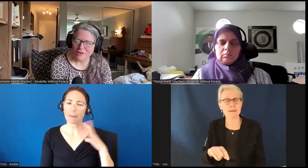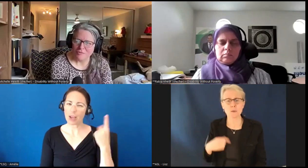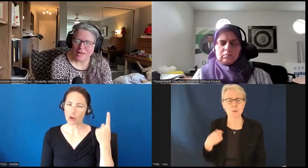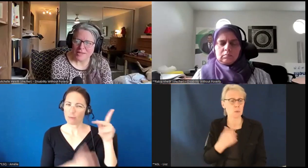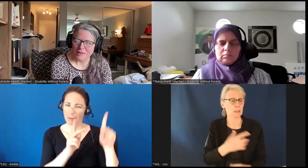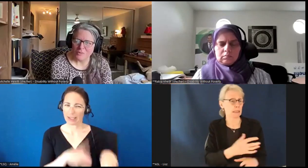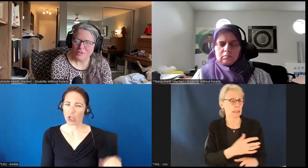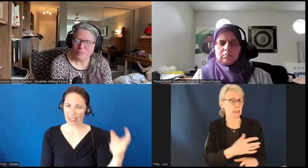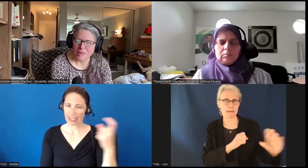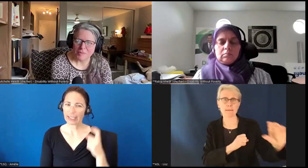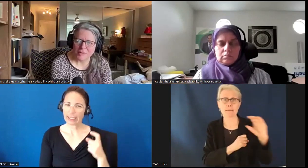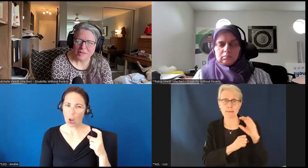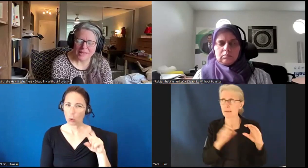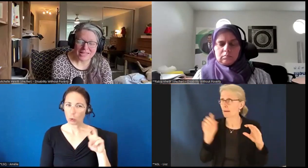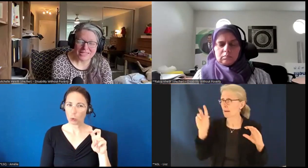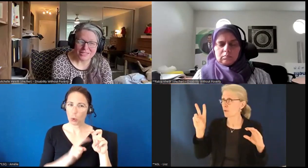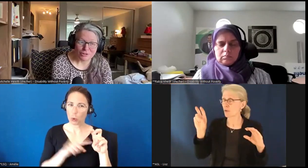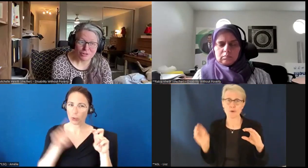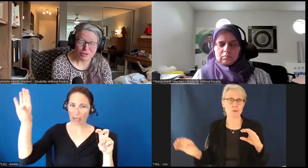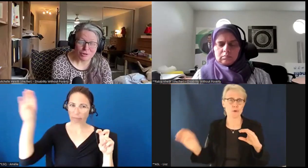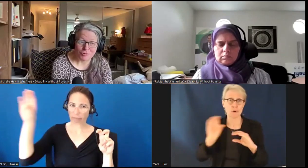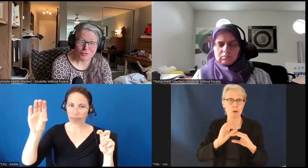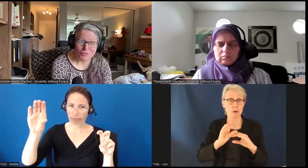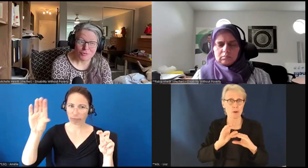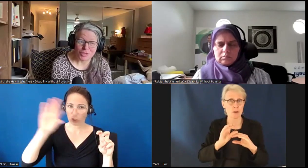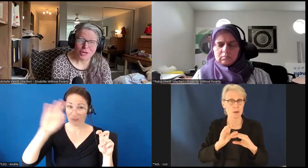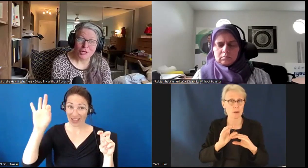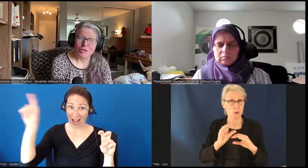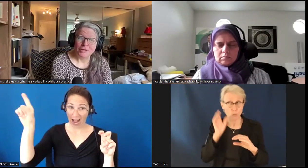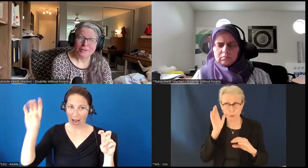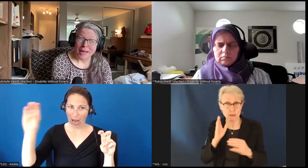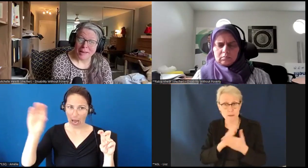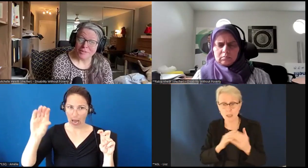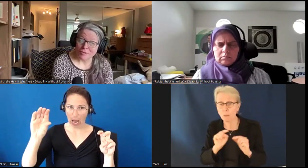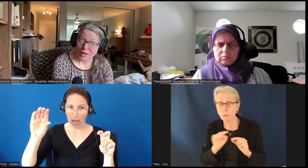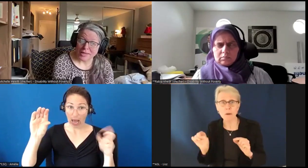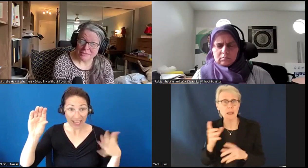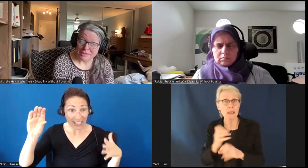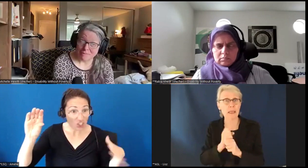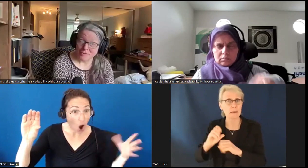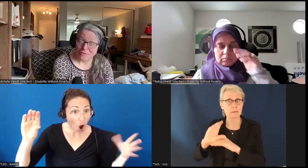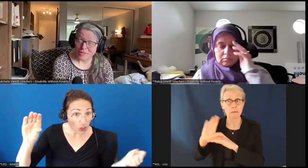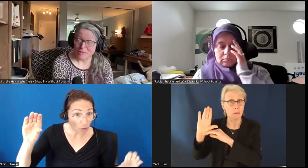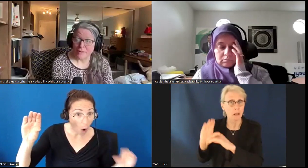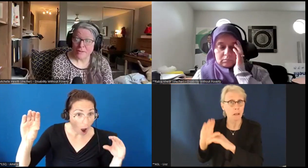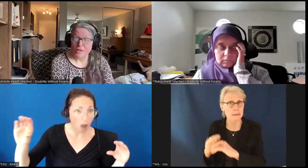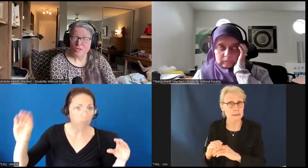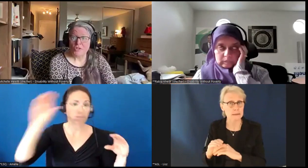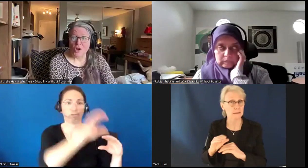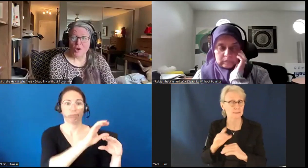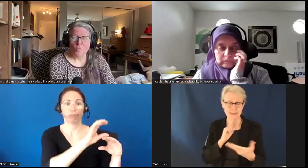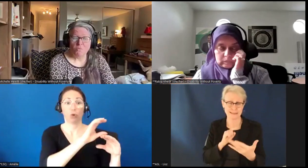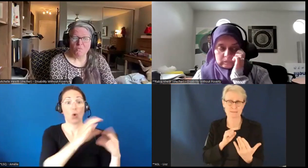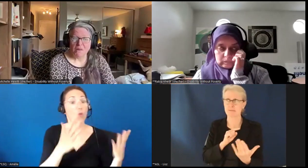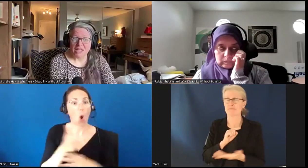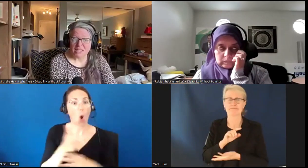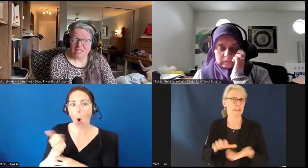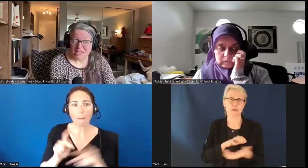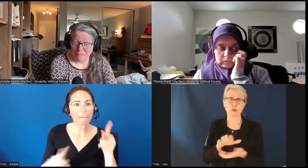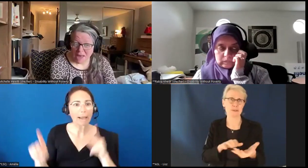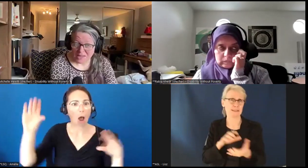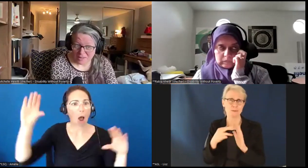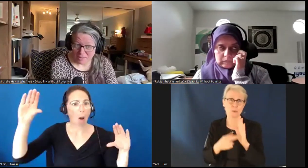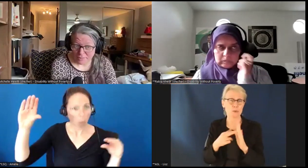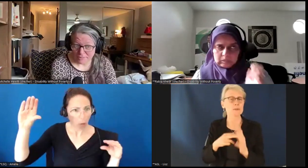get already? Will some people get less? It's also confusing. Damn straight, it's confusing. So it